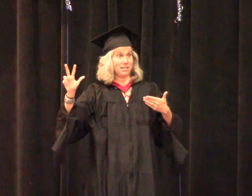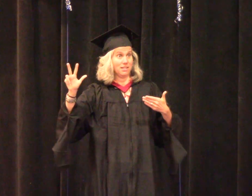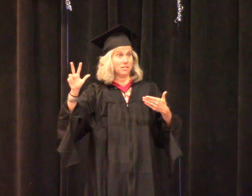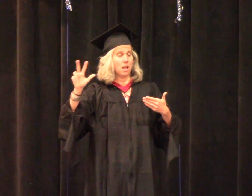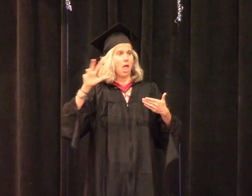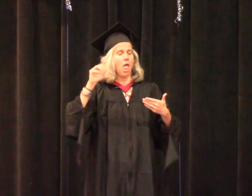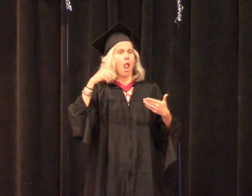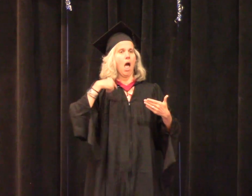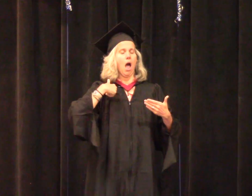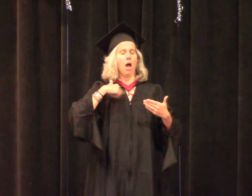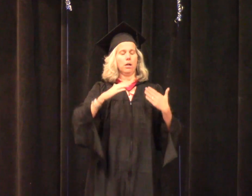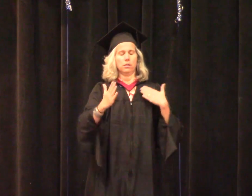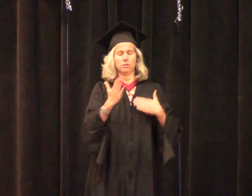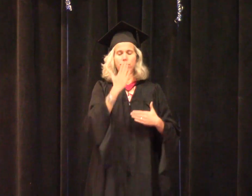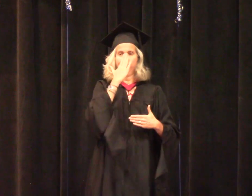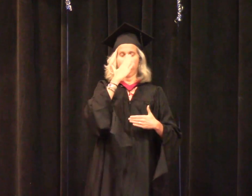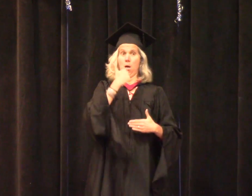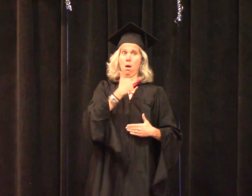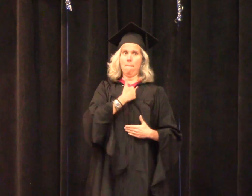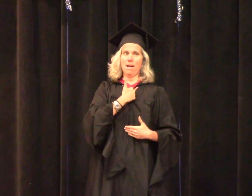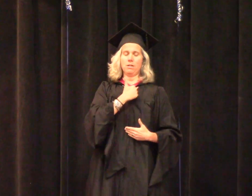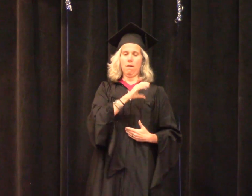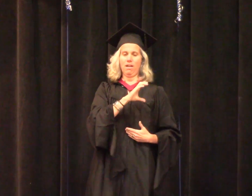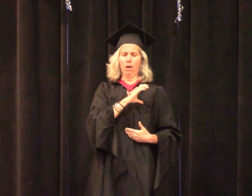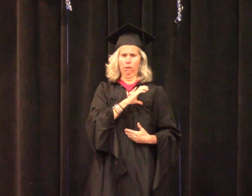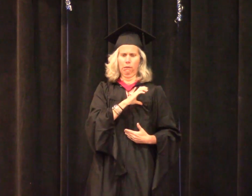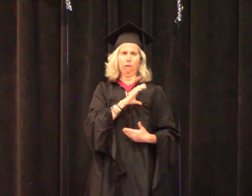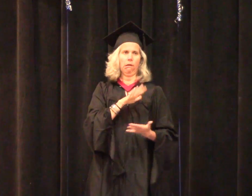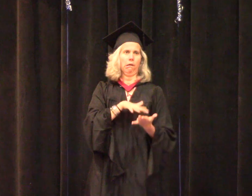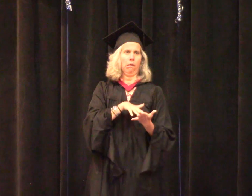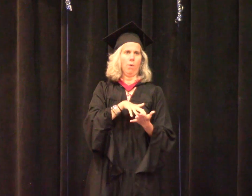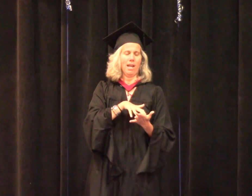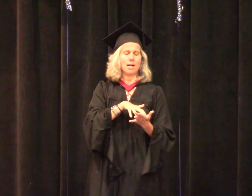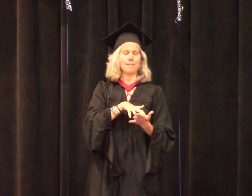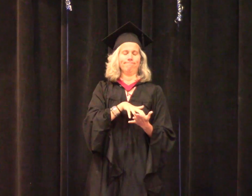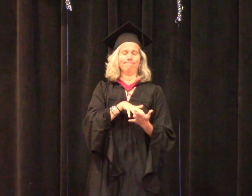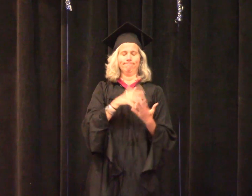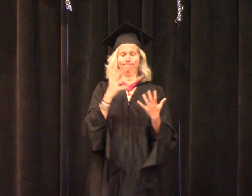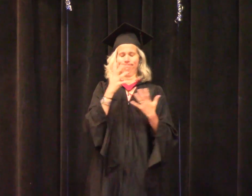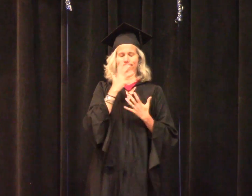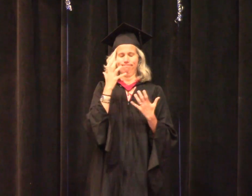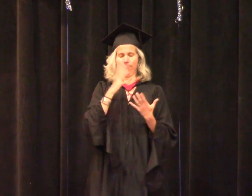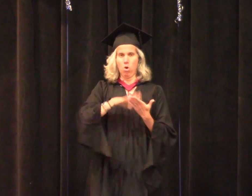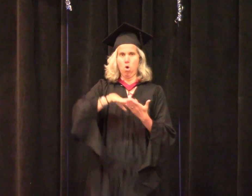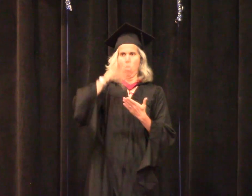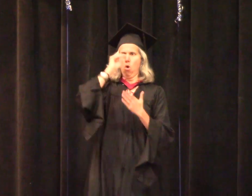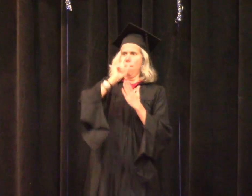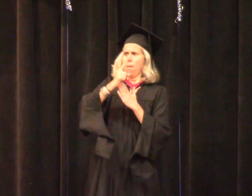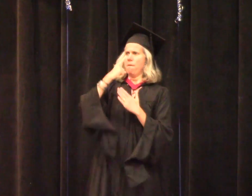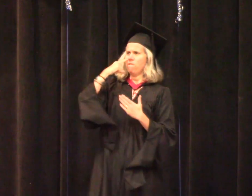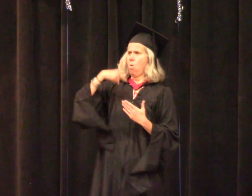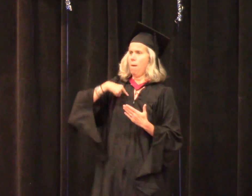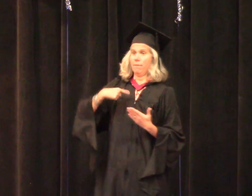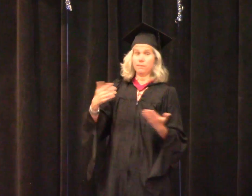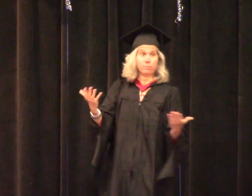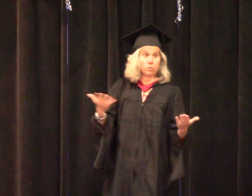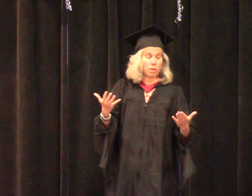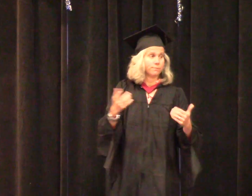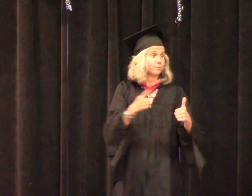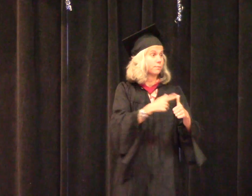of deaf delegates. I spent 3 weeks in the deaf community over there and realized I needed to